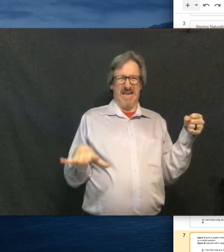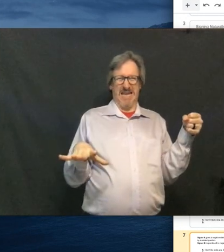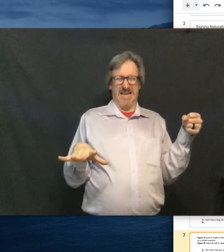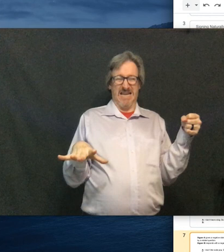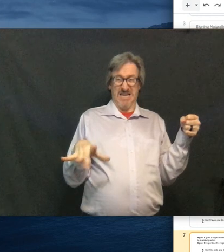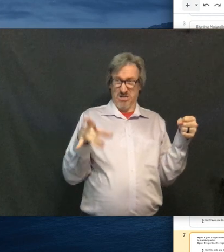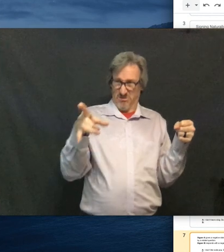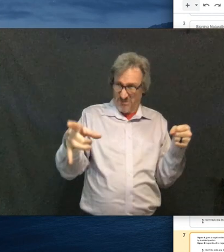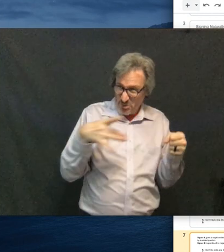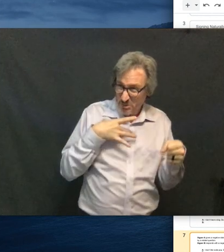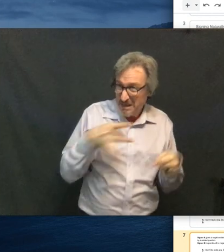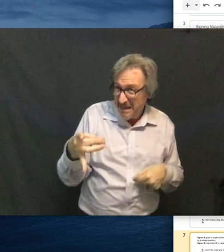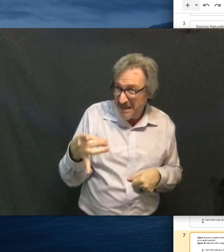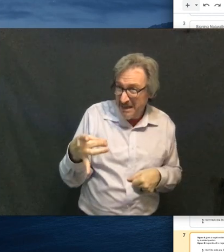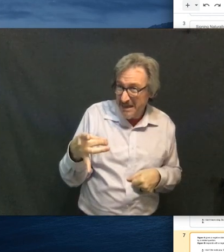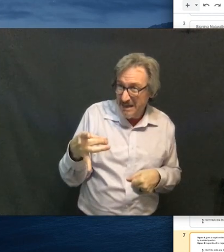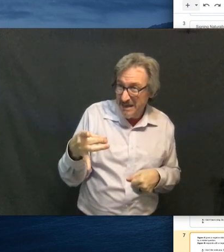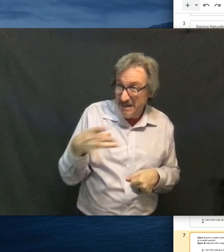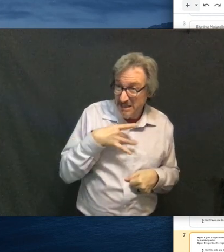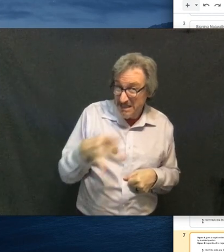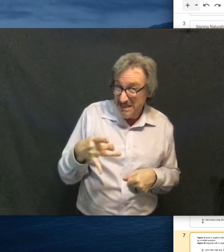Don't like.